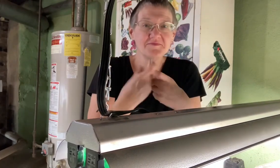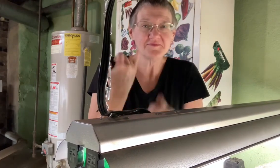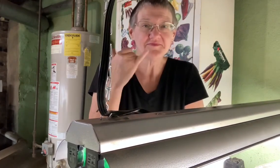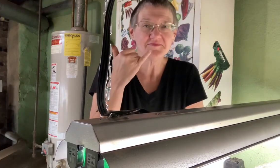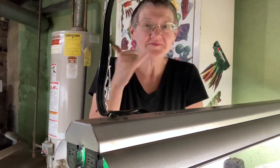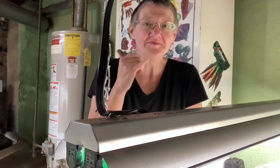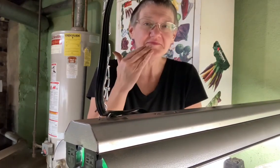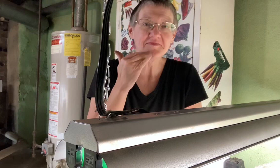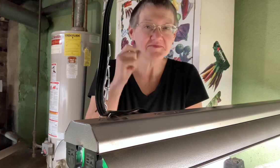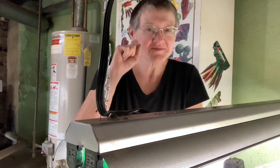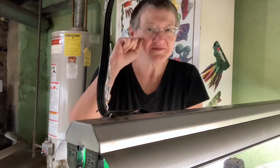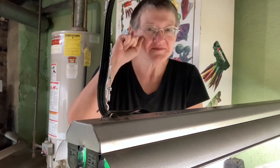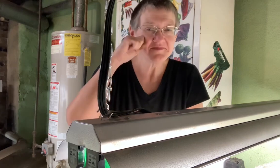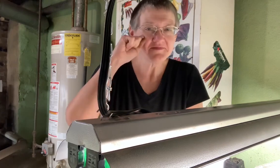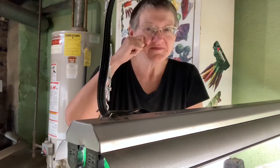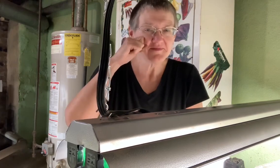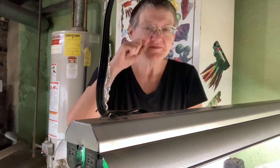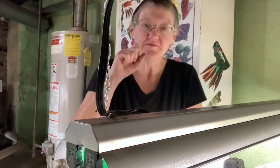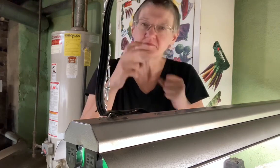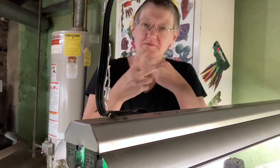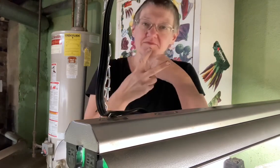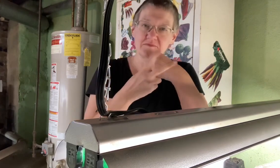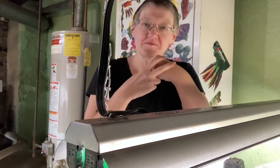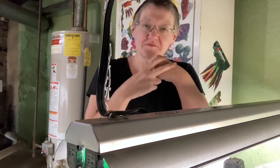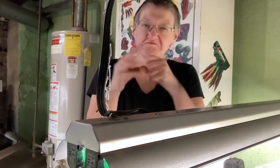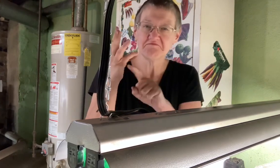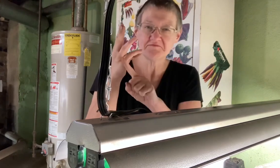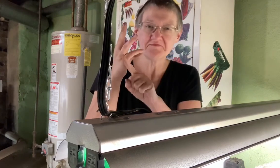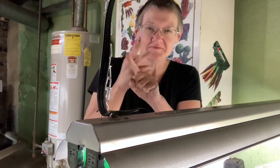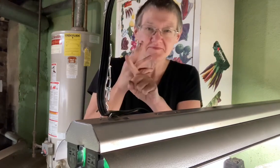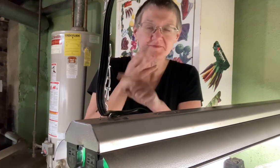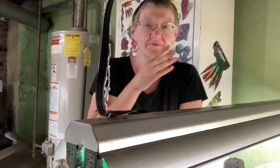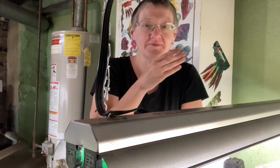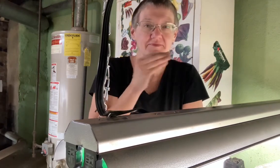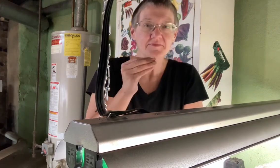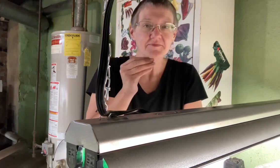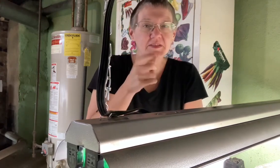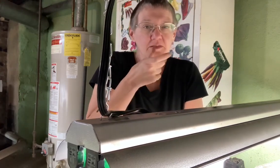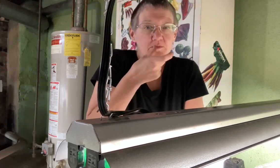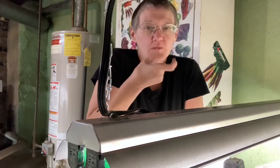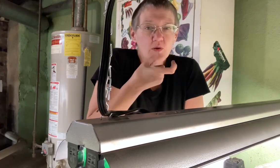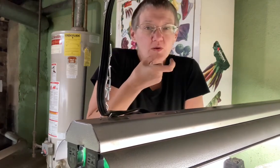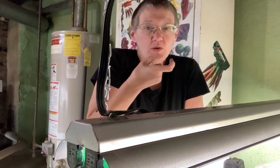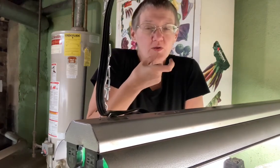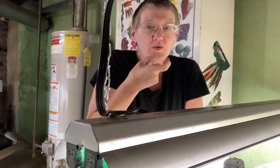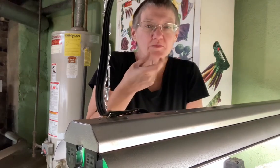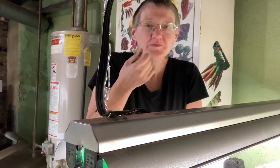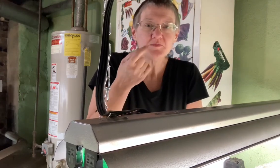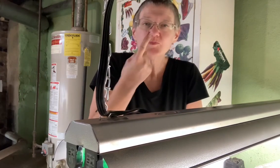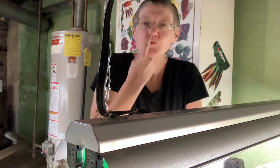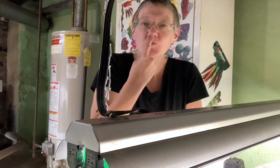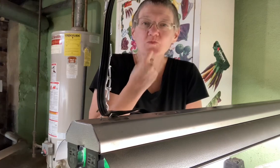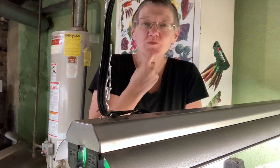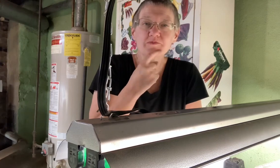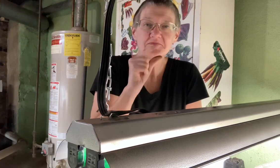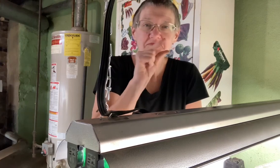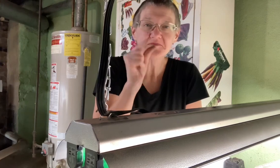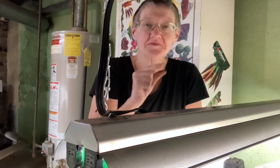I'm also growing Spanish yellow sweet onions, and those store for 6 months, and a small